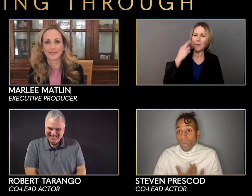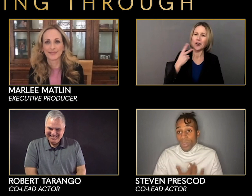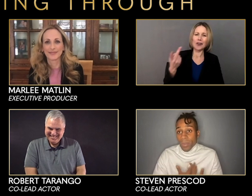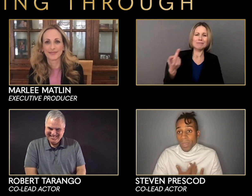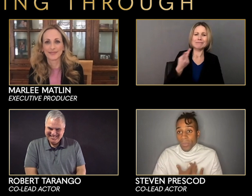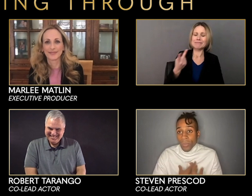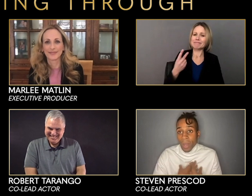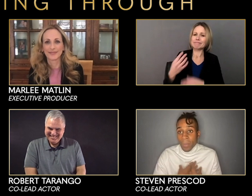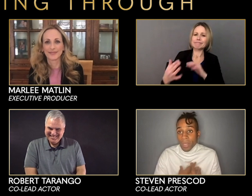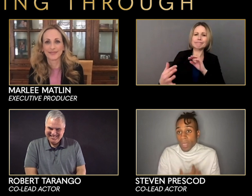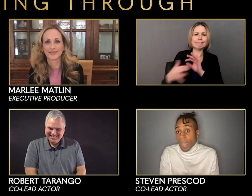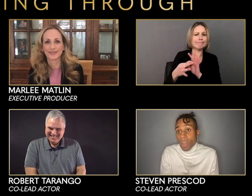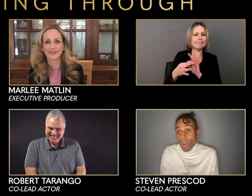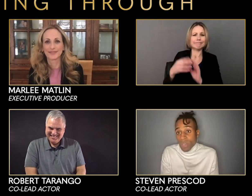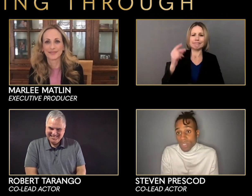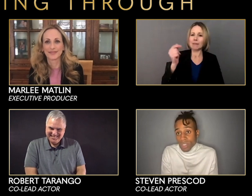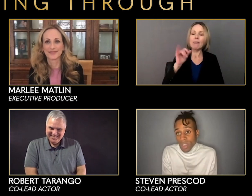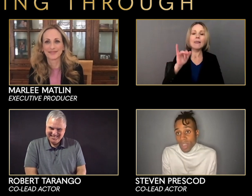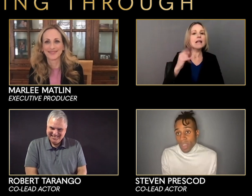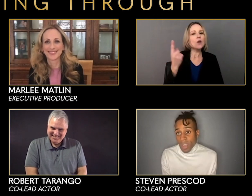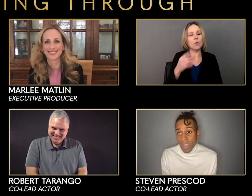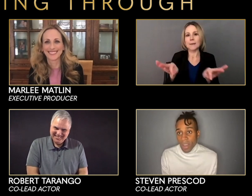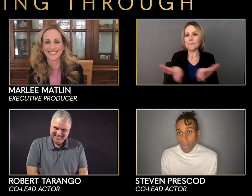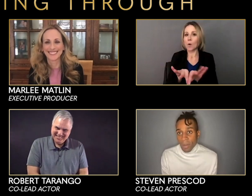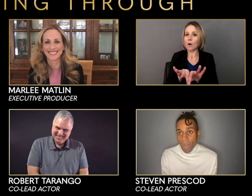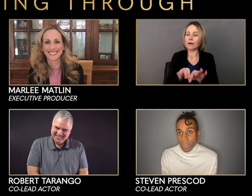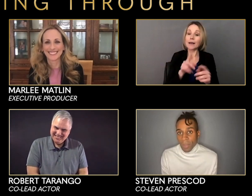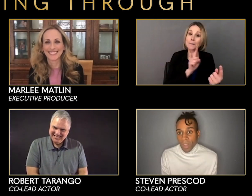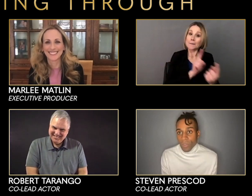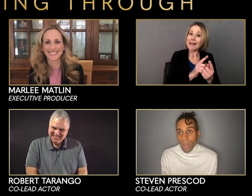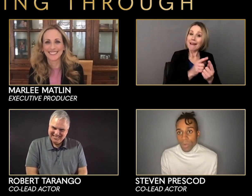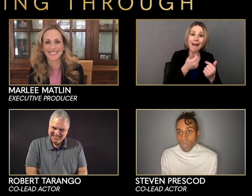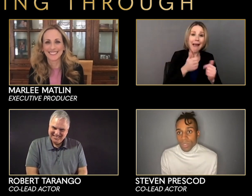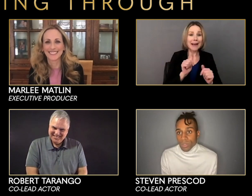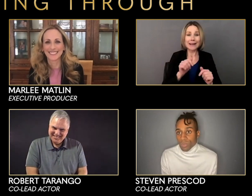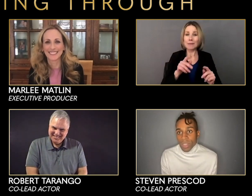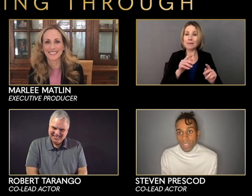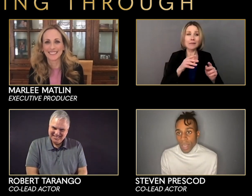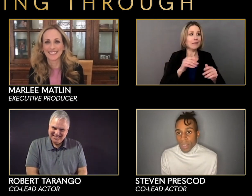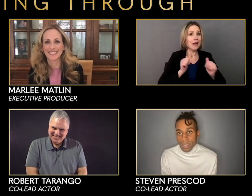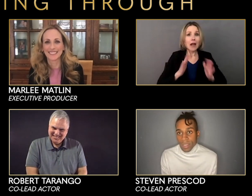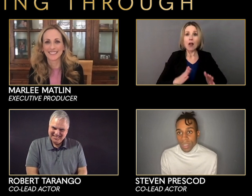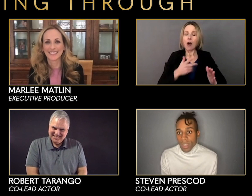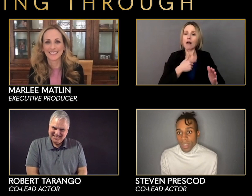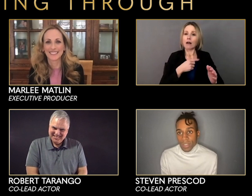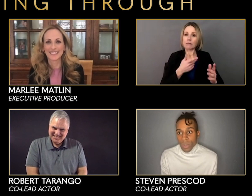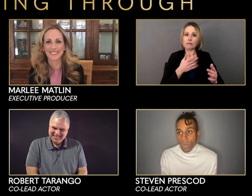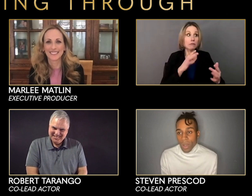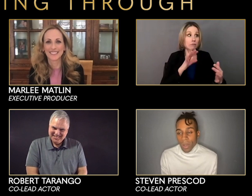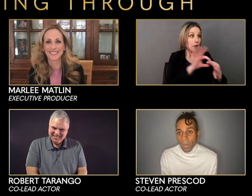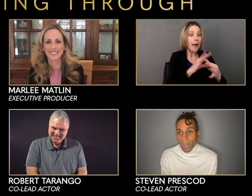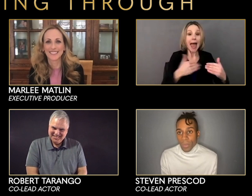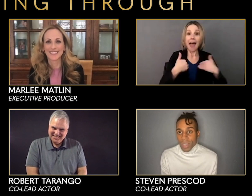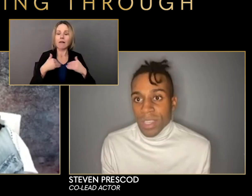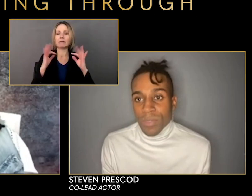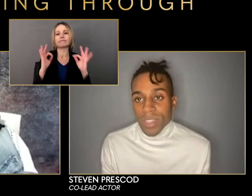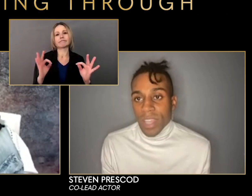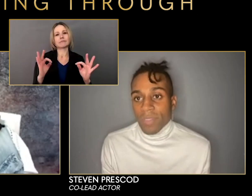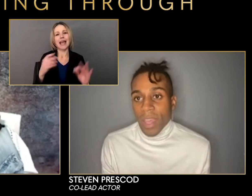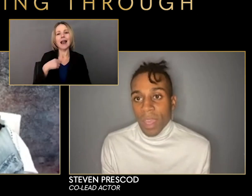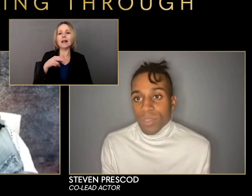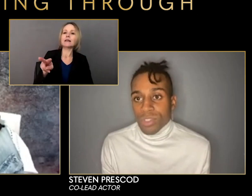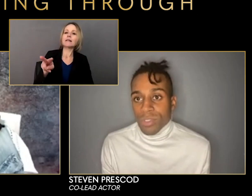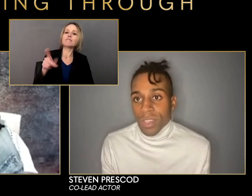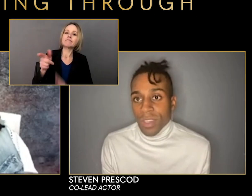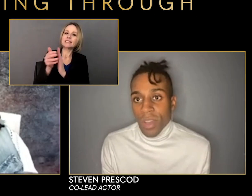always important with me when I meet like any artist. And I felt like Robert was really talented, Right. so it was easy for us